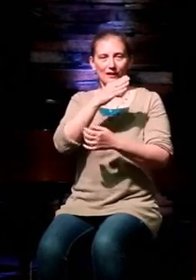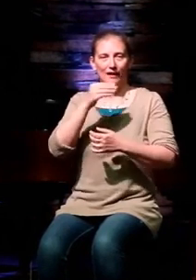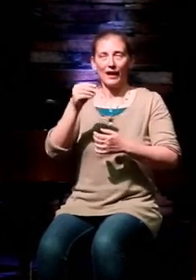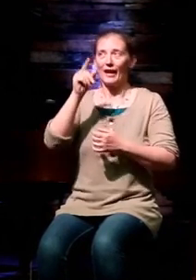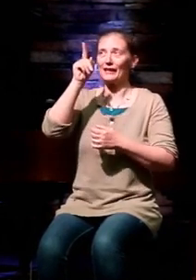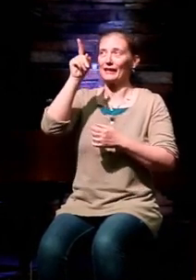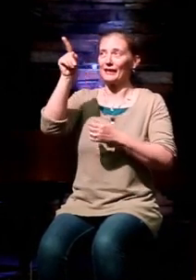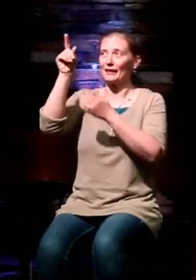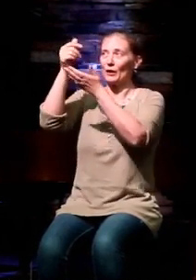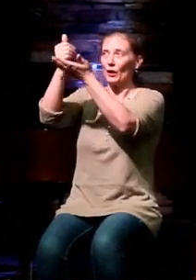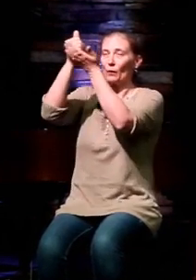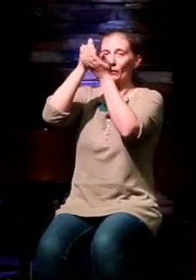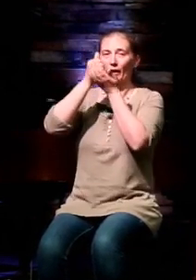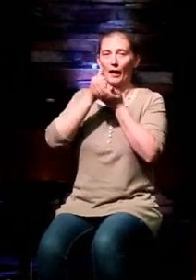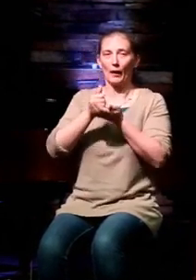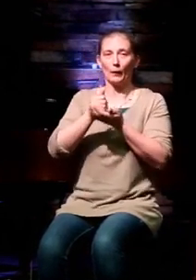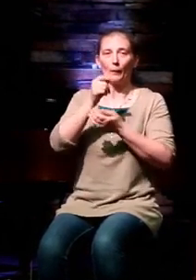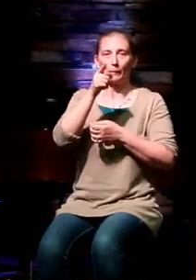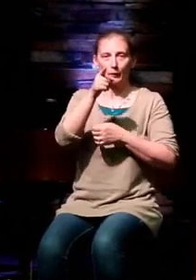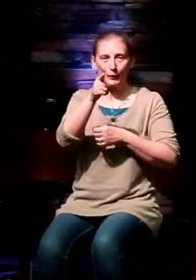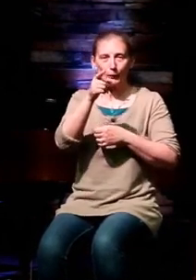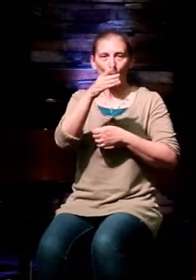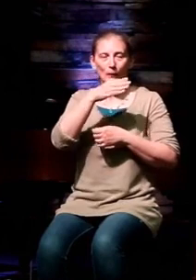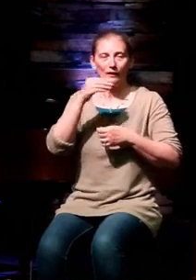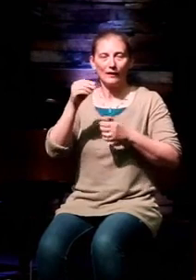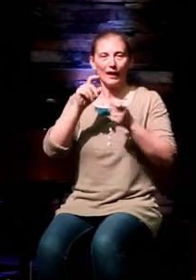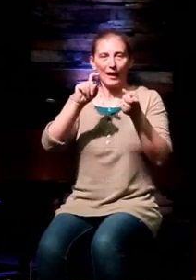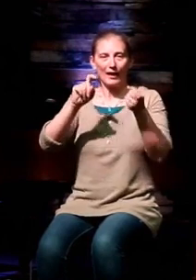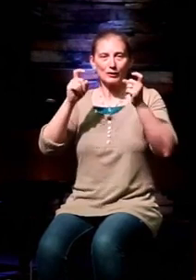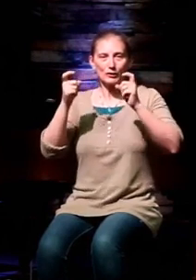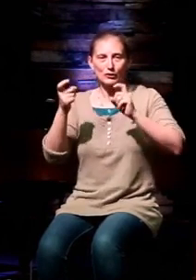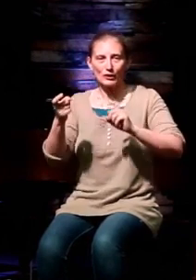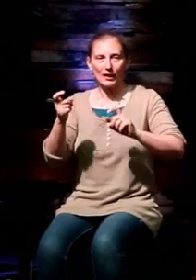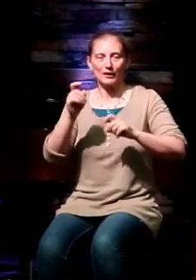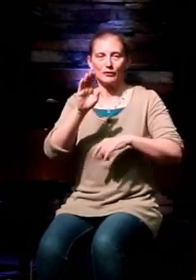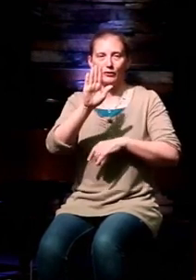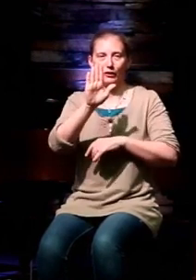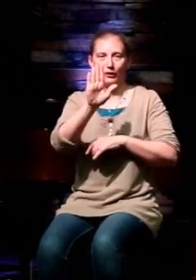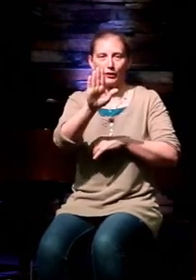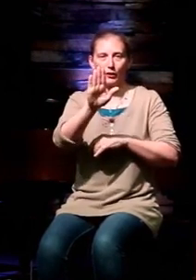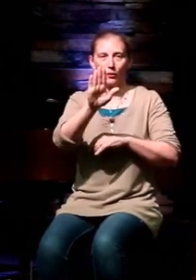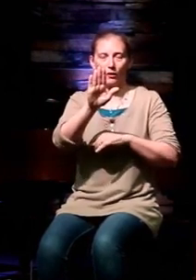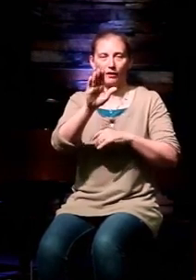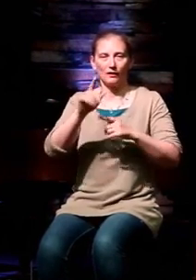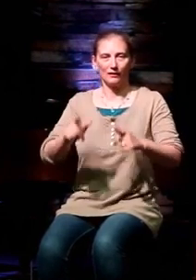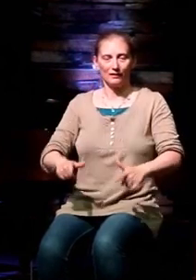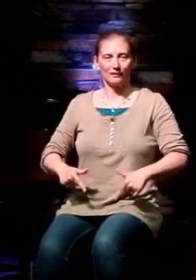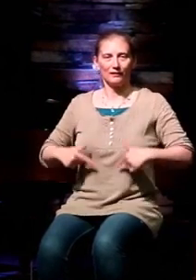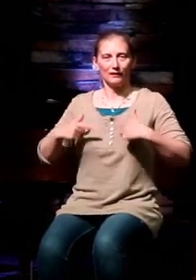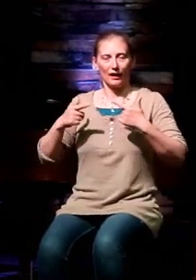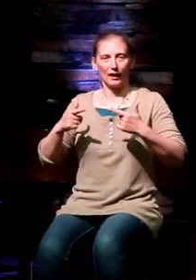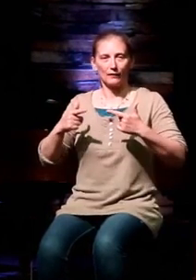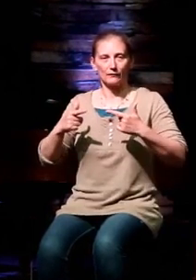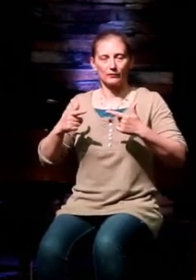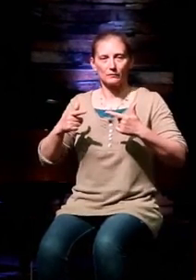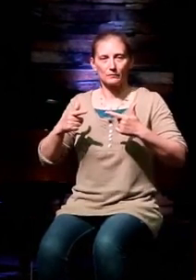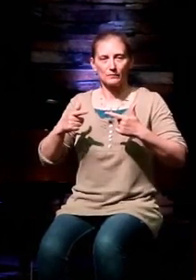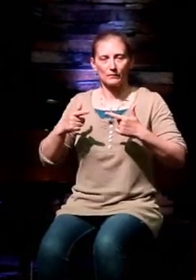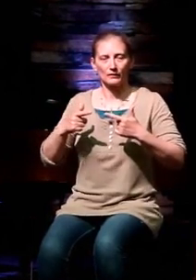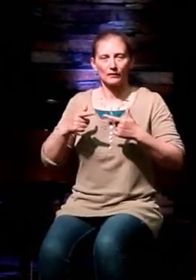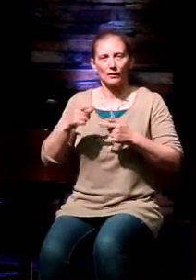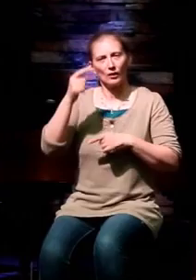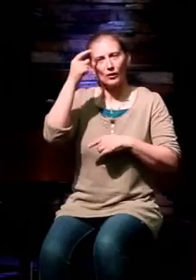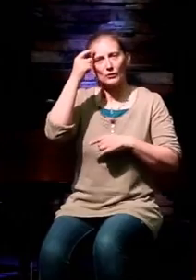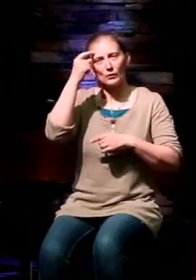it changes everything in our lives. You might say, well, how do I do this? Look back at the verse I just read